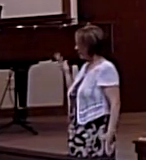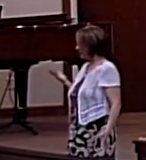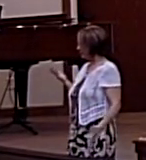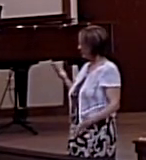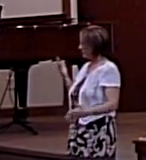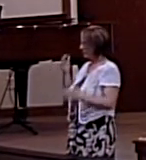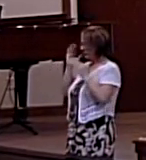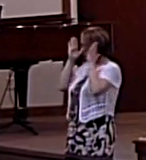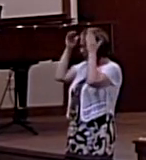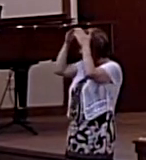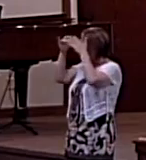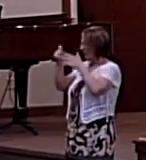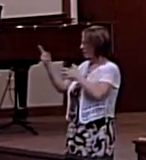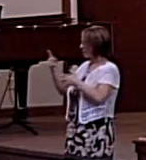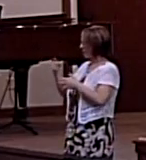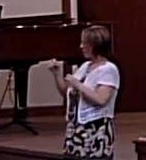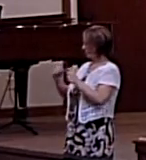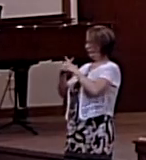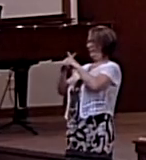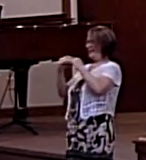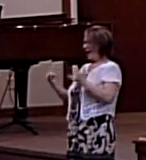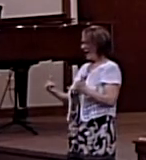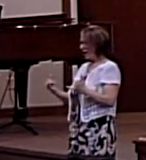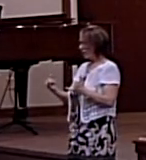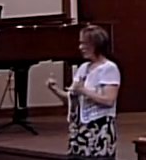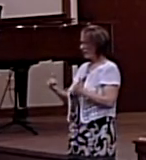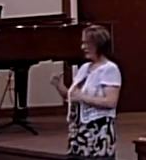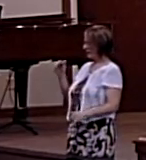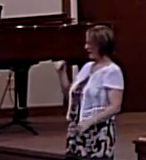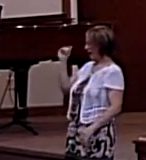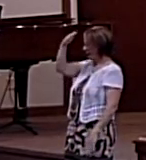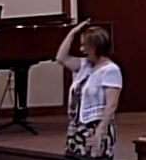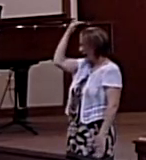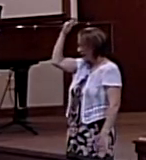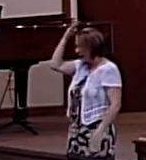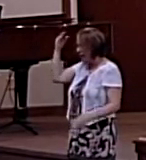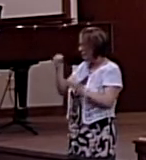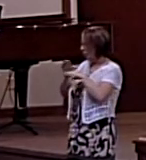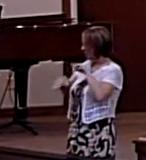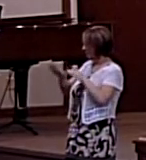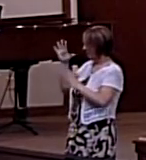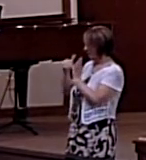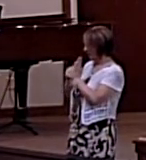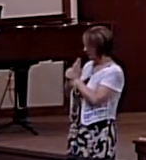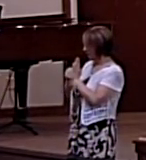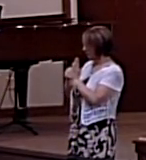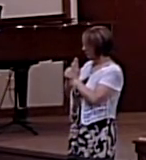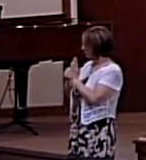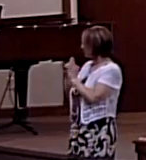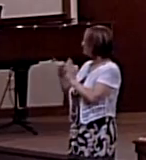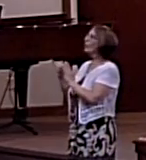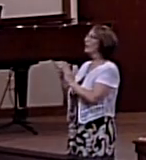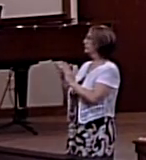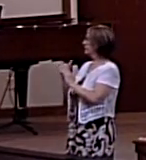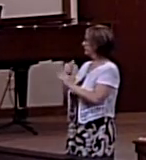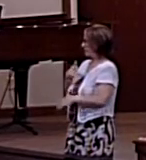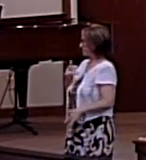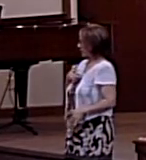even the conflict that we're in now, the battle we're in Afghanistan now, we're 5,000. And it just humbles